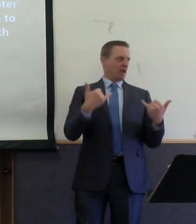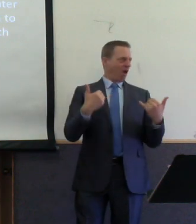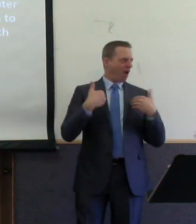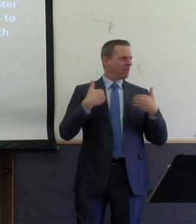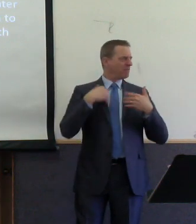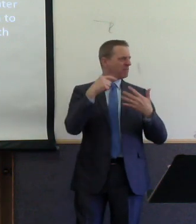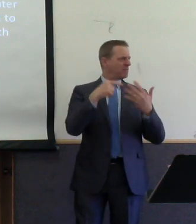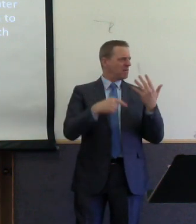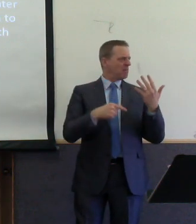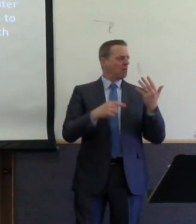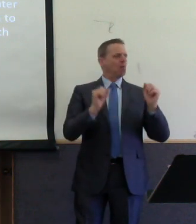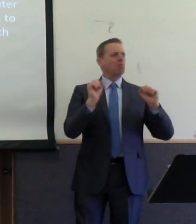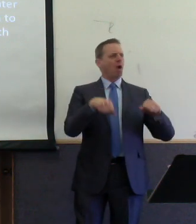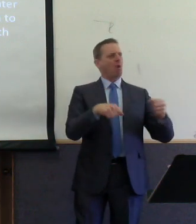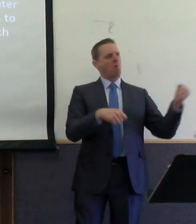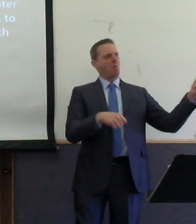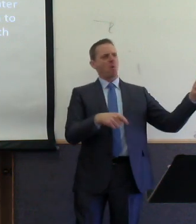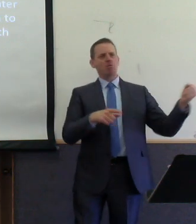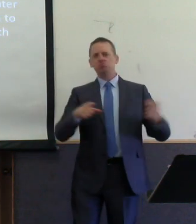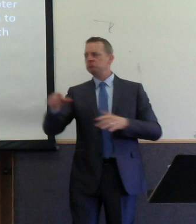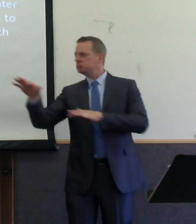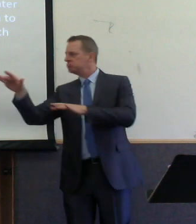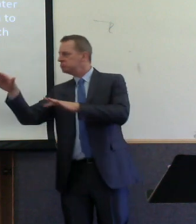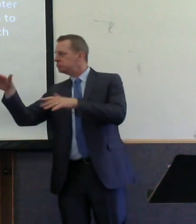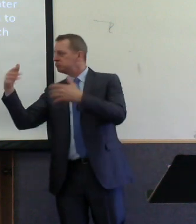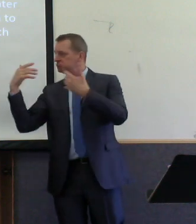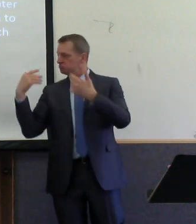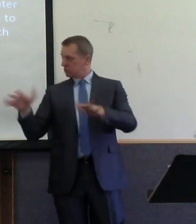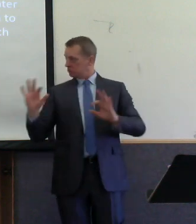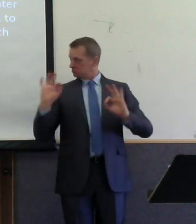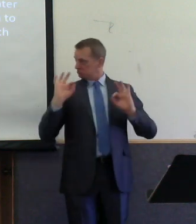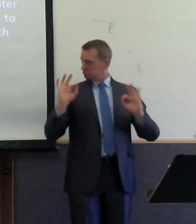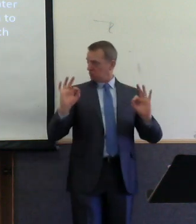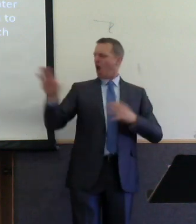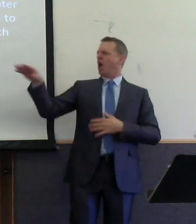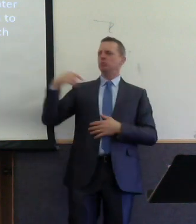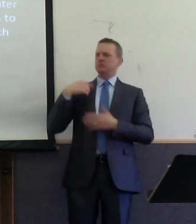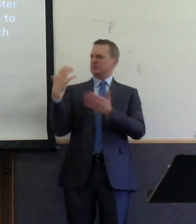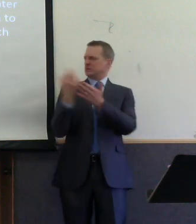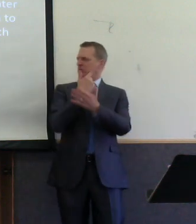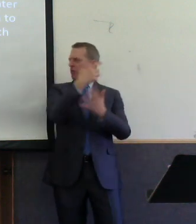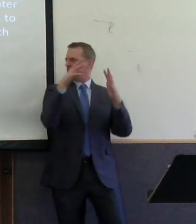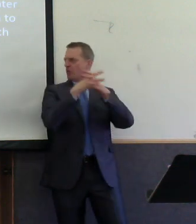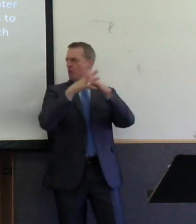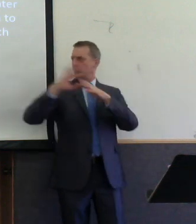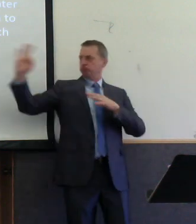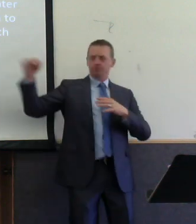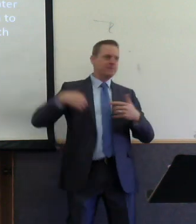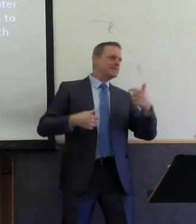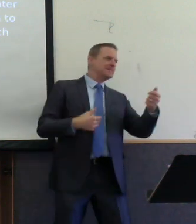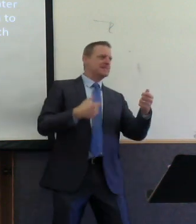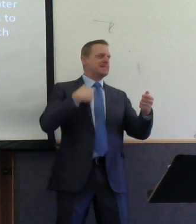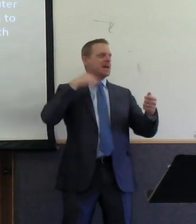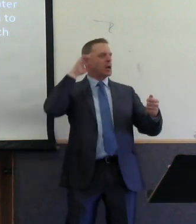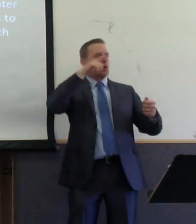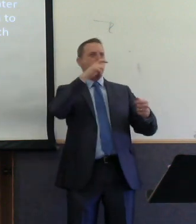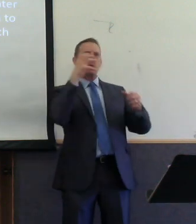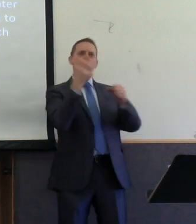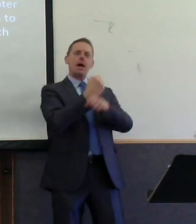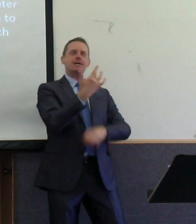But, you know, 20 billion years ago, we couldn't do that. Now, maybe technology is quite good here. I can watch it again later